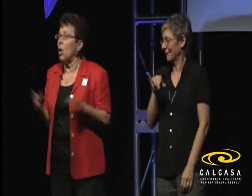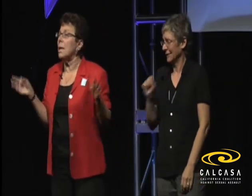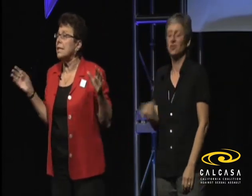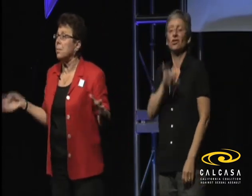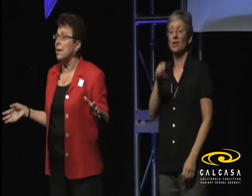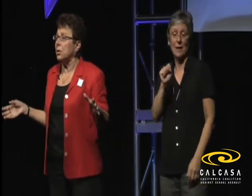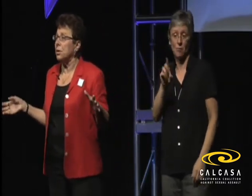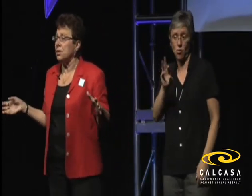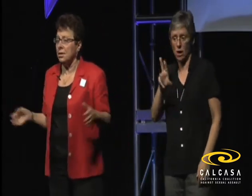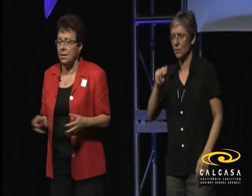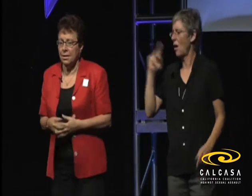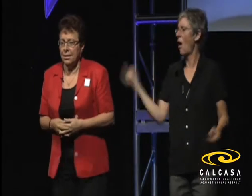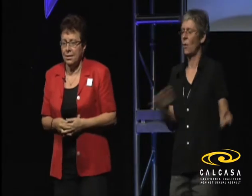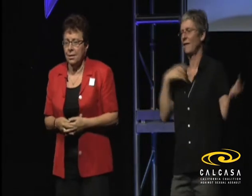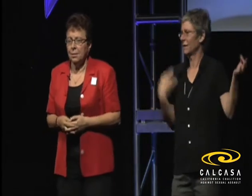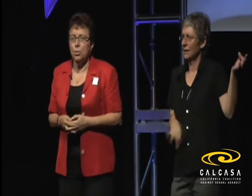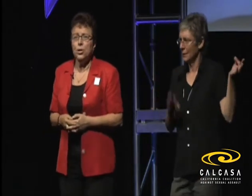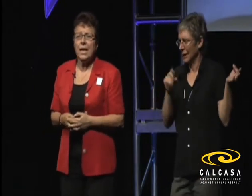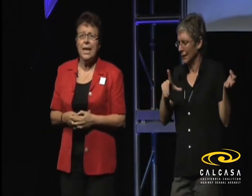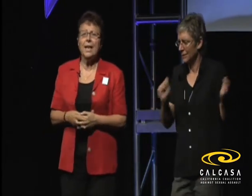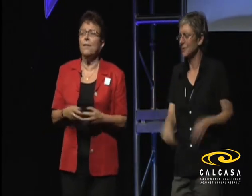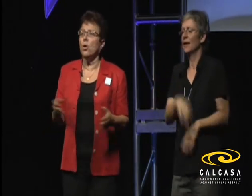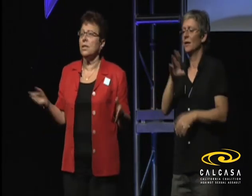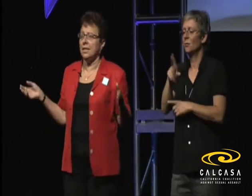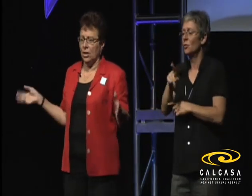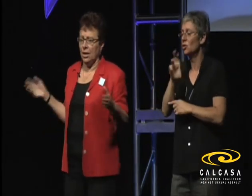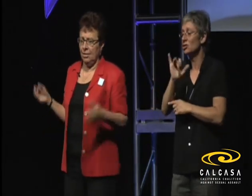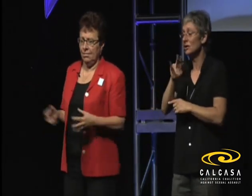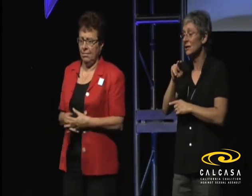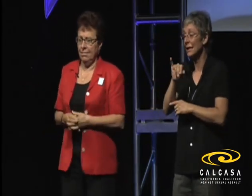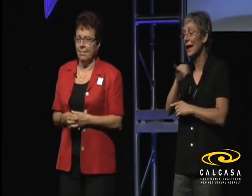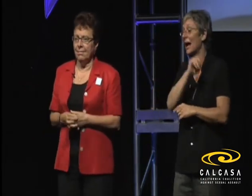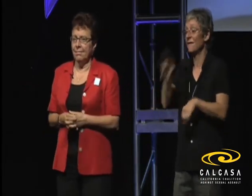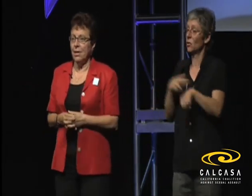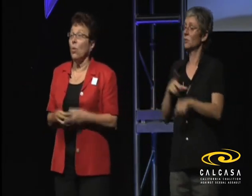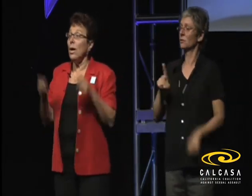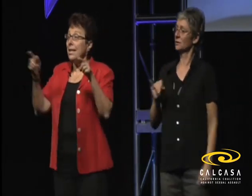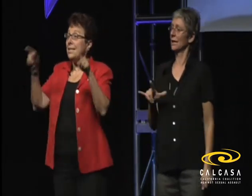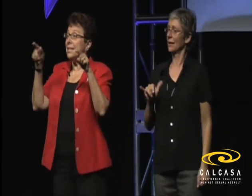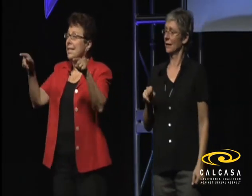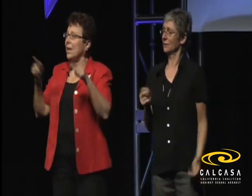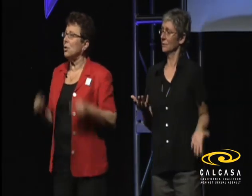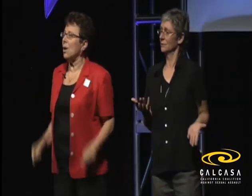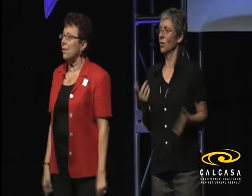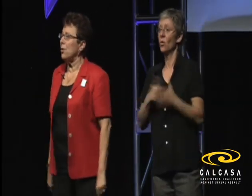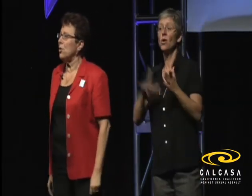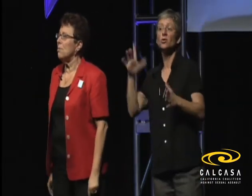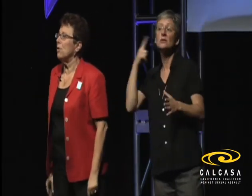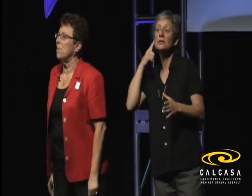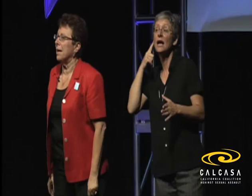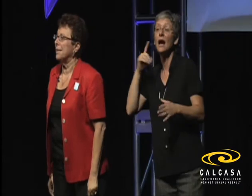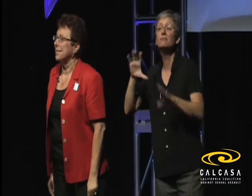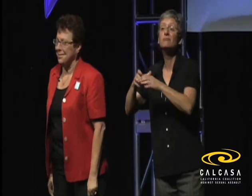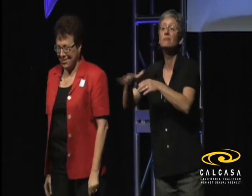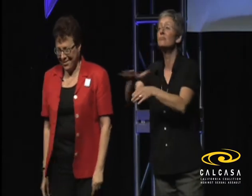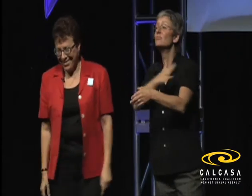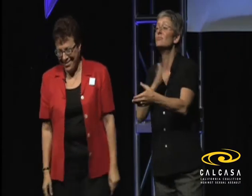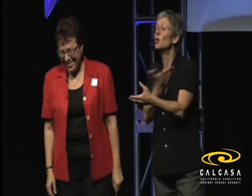Brown, always the Beatles, Puccini, and of course, Dylan. What is the soundtrack for your